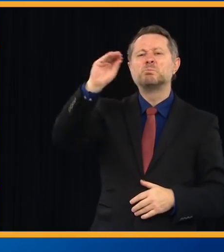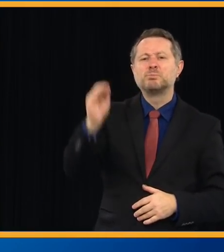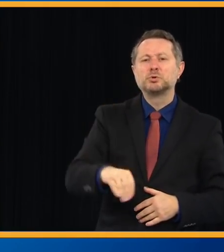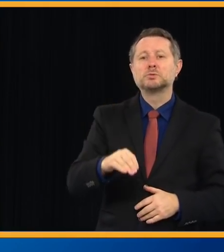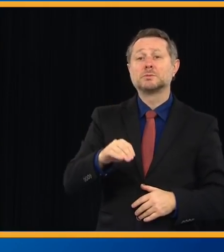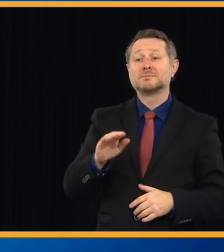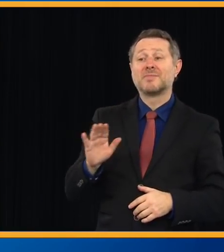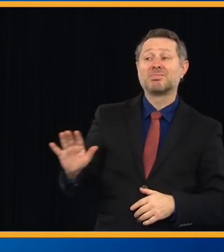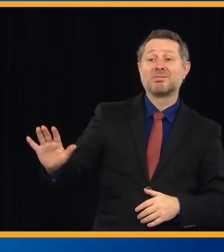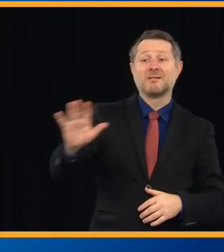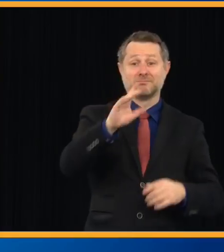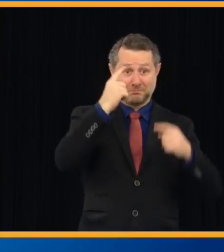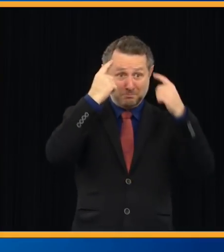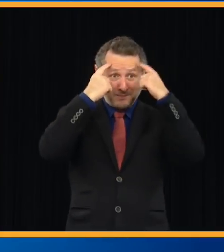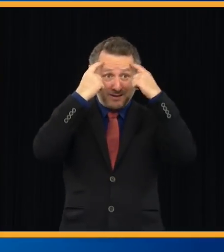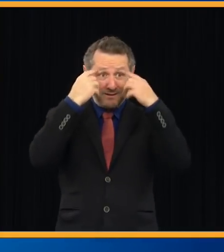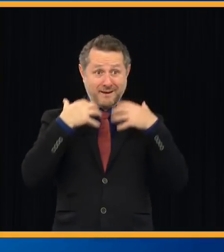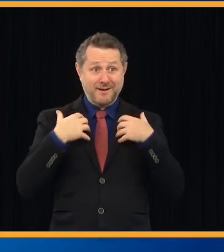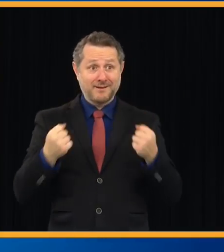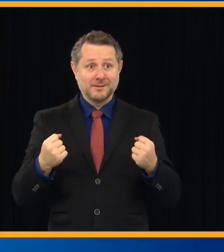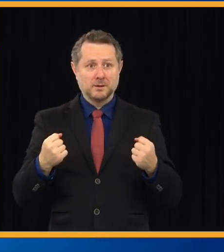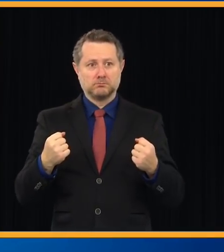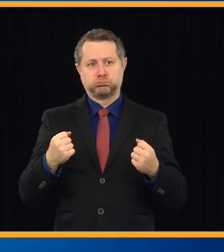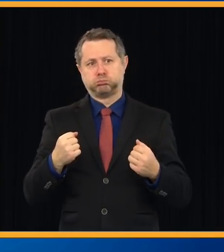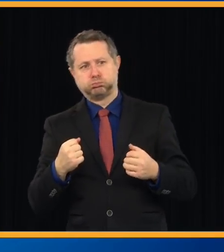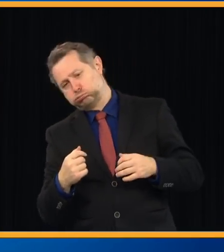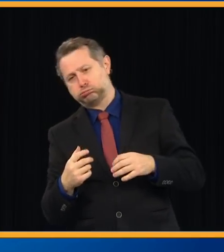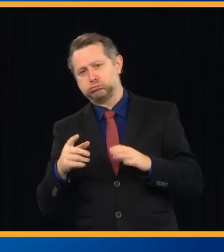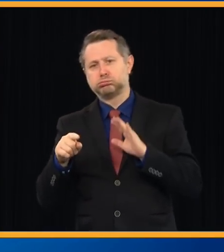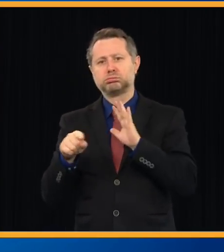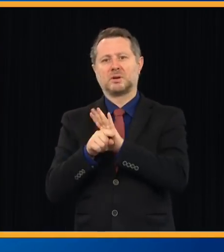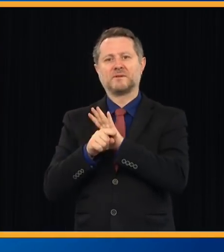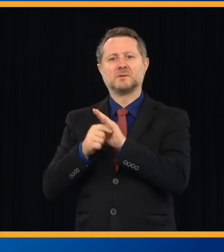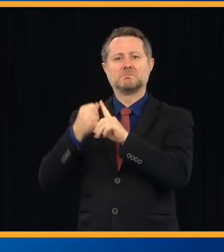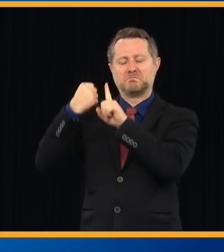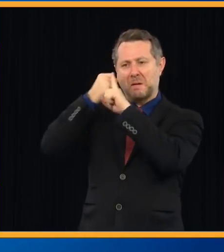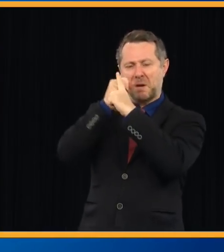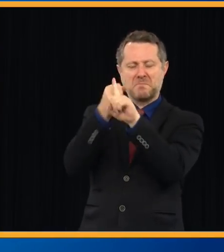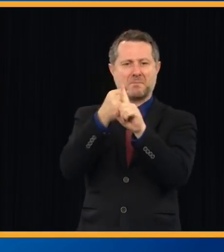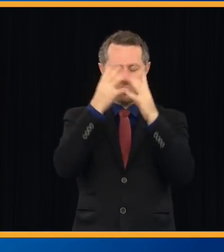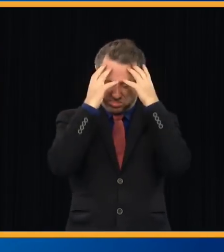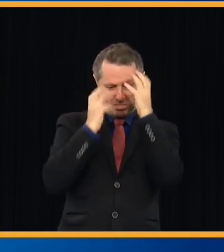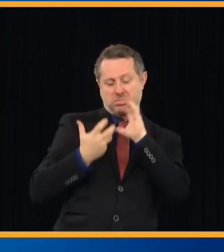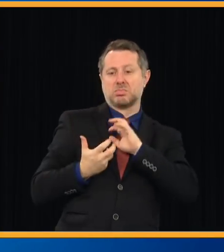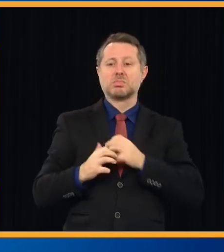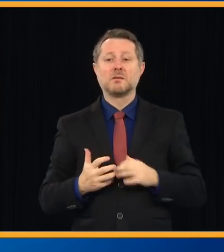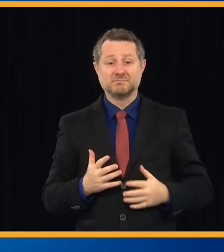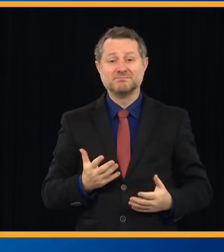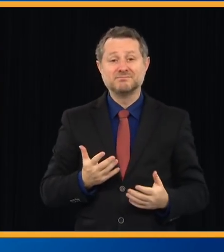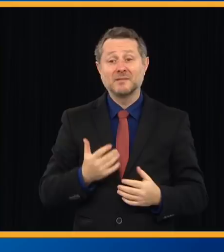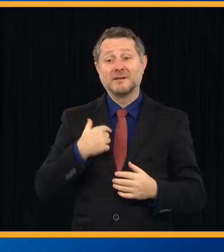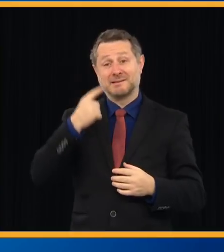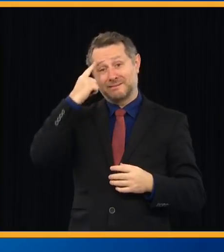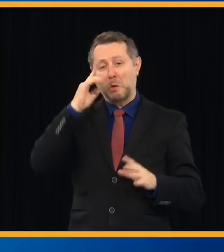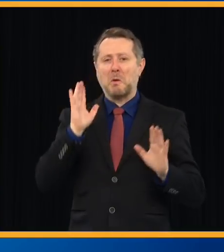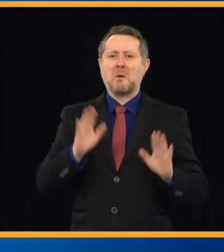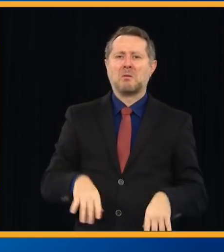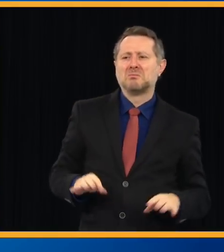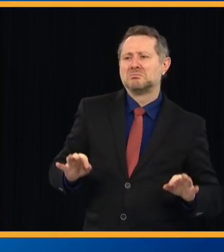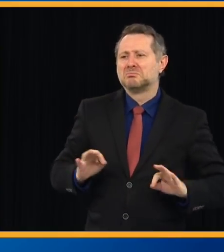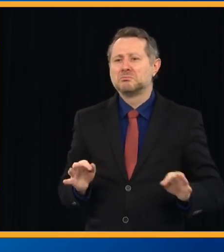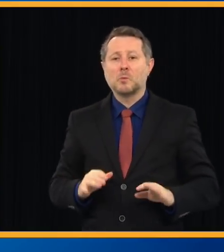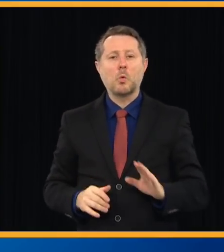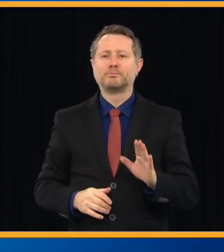their mental health has been negatively impacted. Don't underestimate the stress of